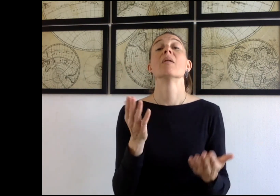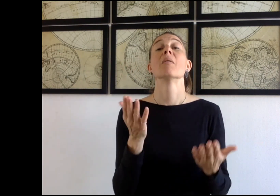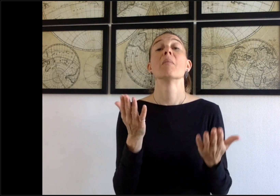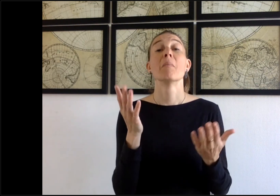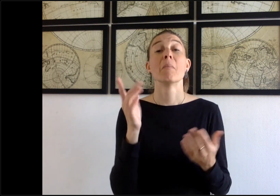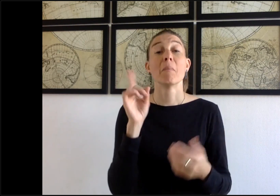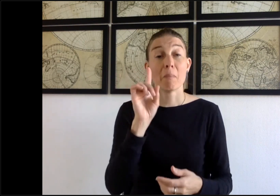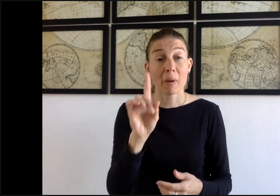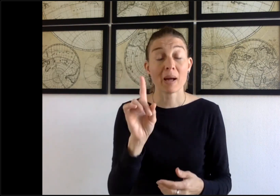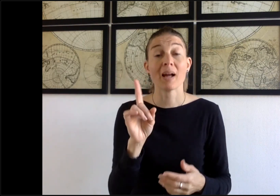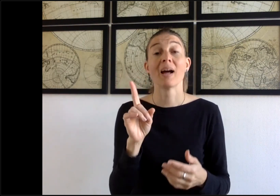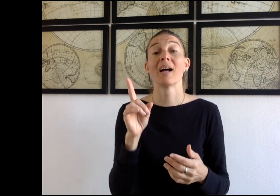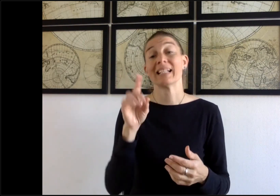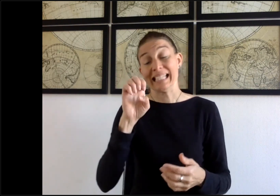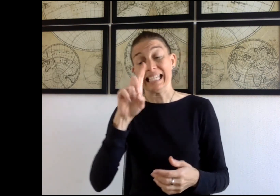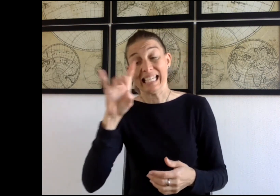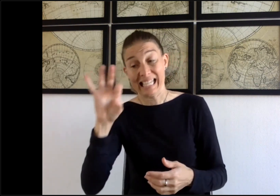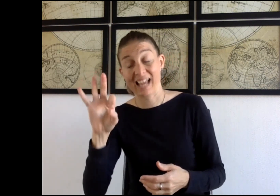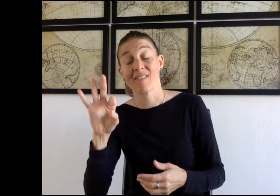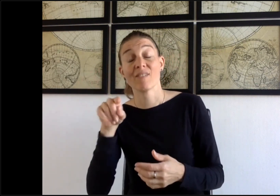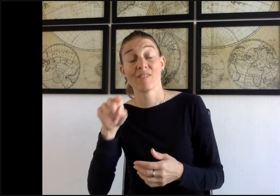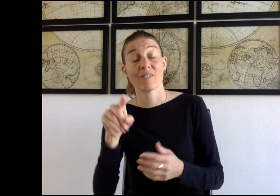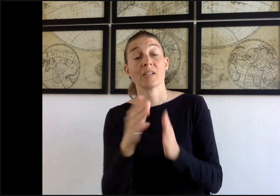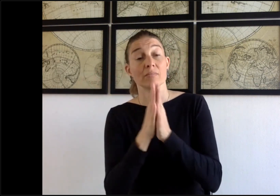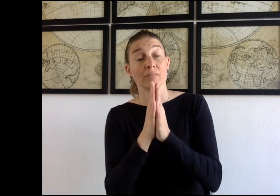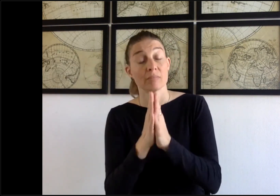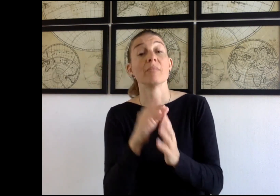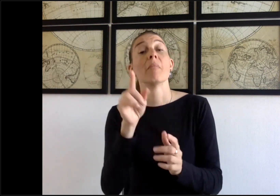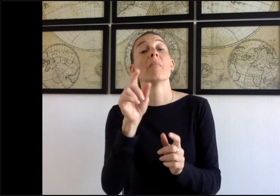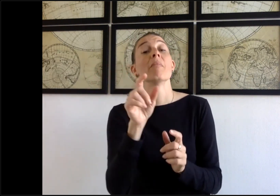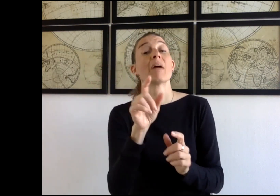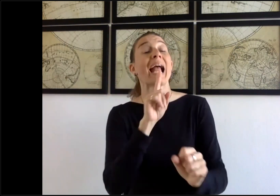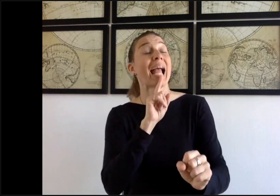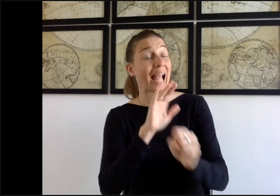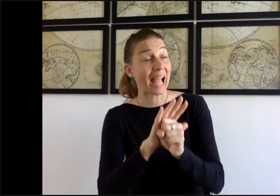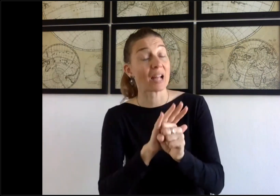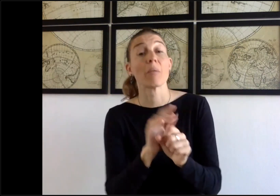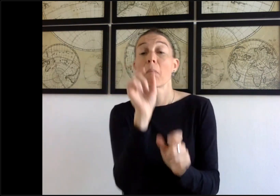guarantee where persons with disabilities are insured